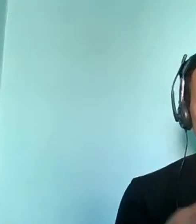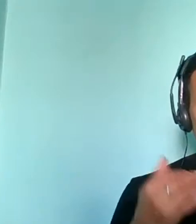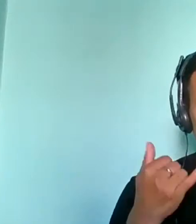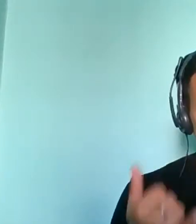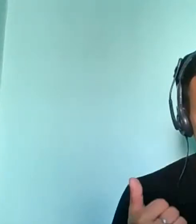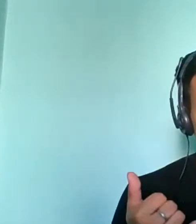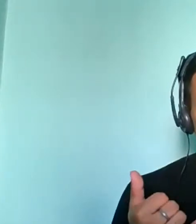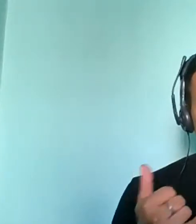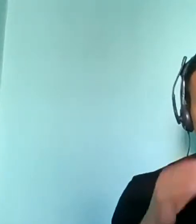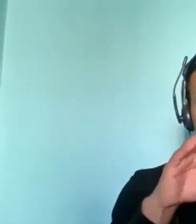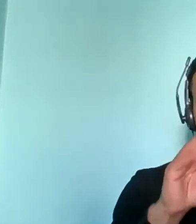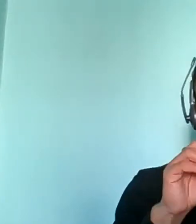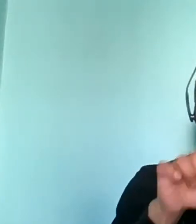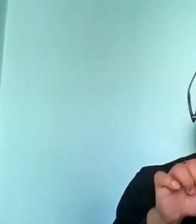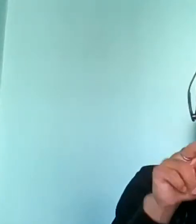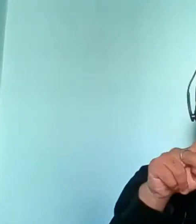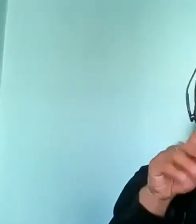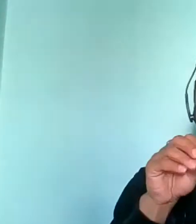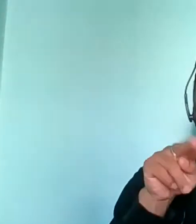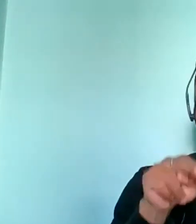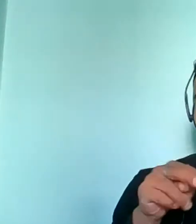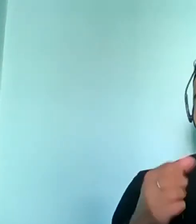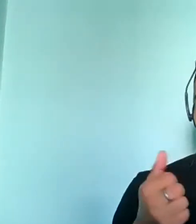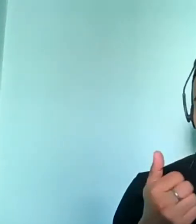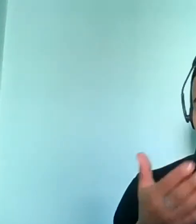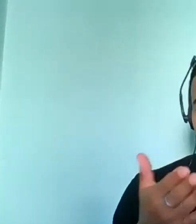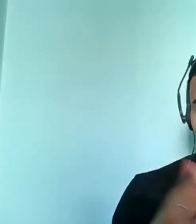please, Kolpon, the floor is yours.